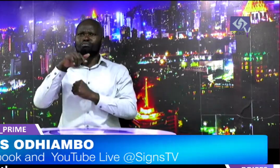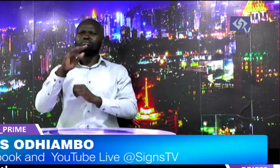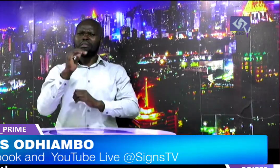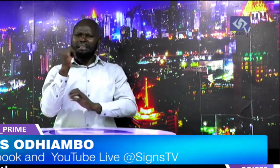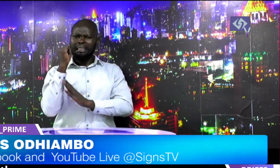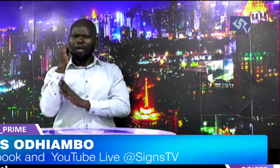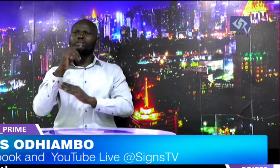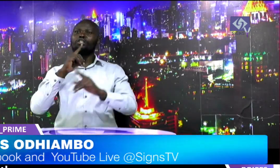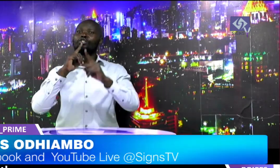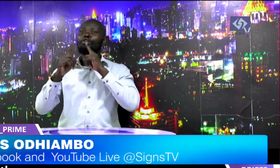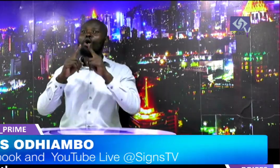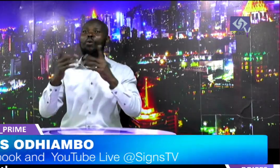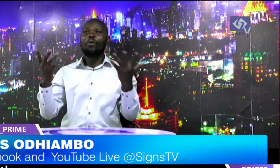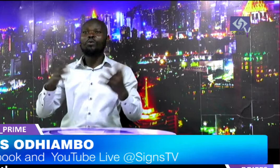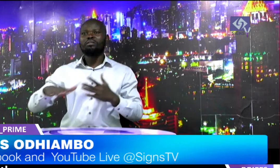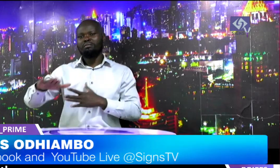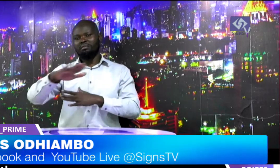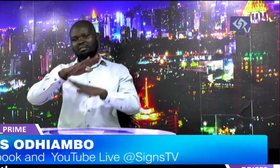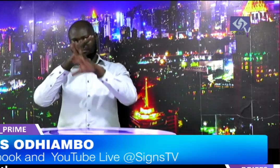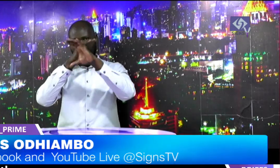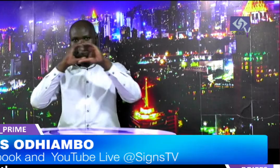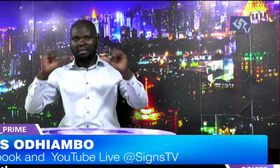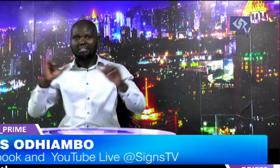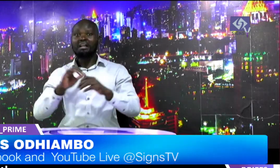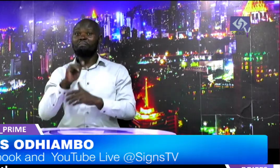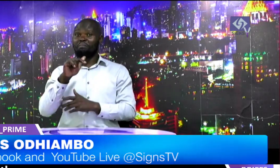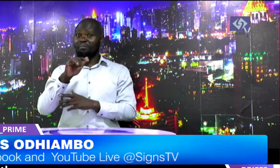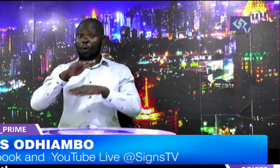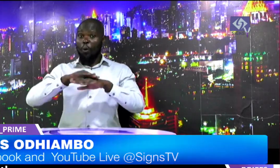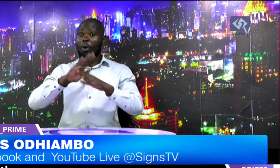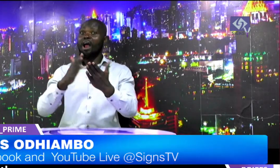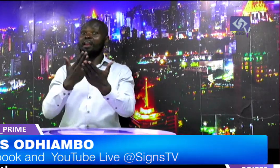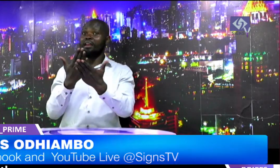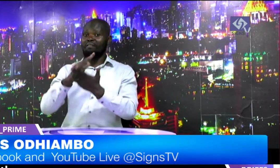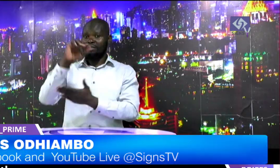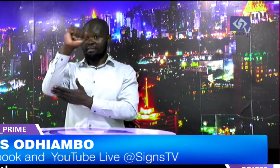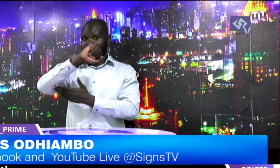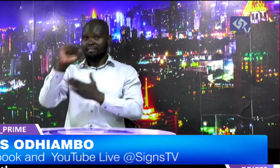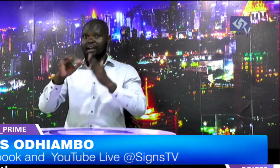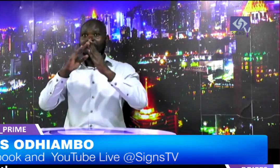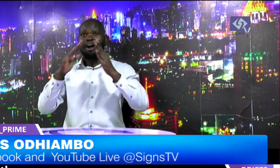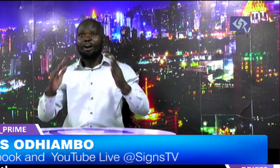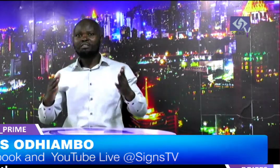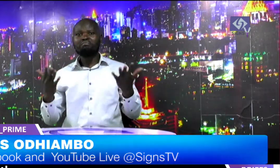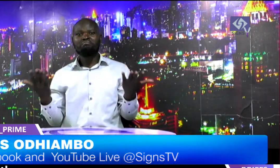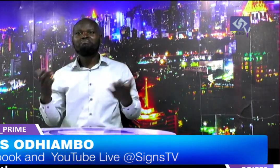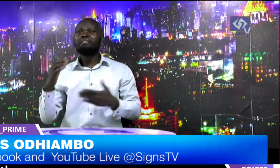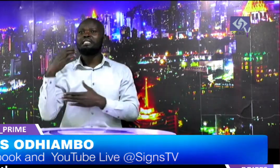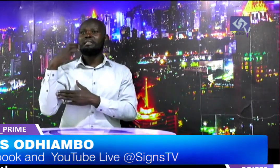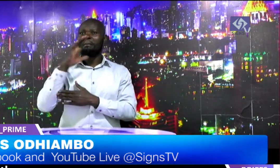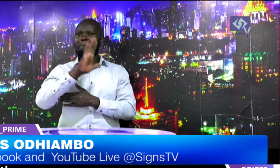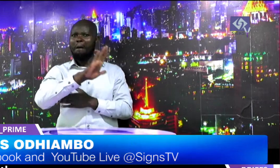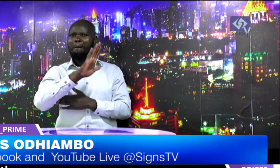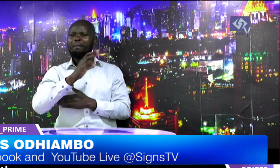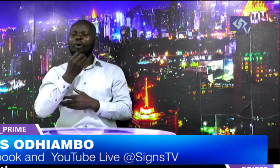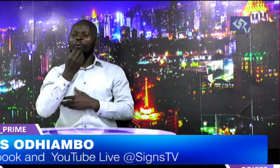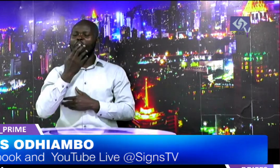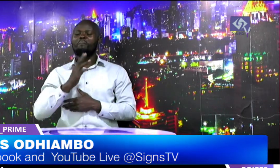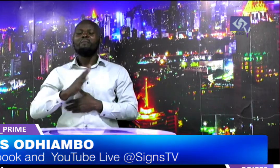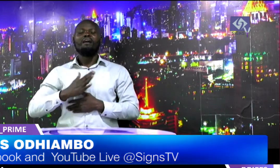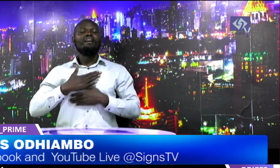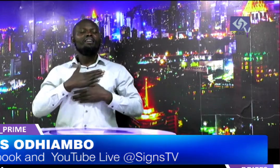military ahead of bilateral talks with the president. On arrival at State House,